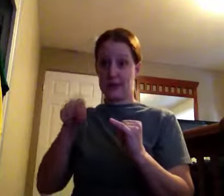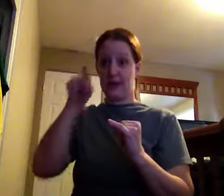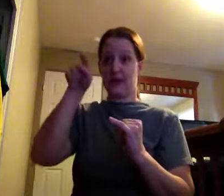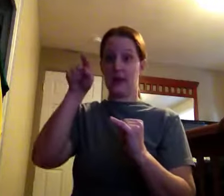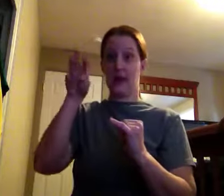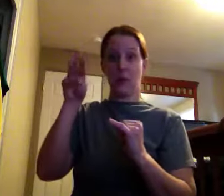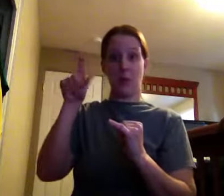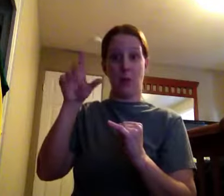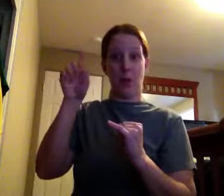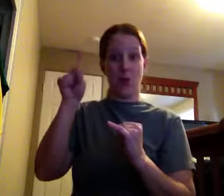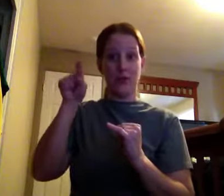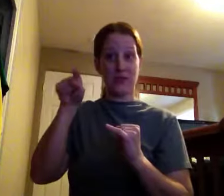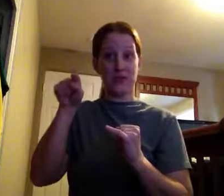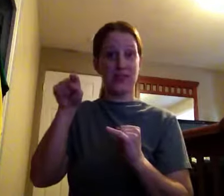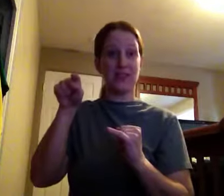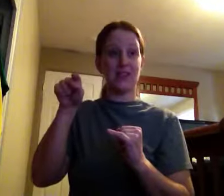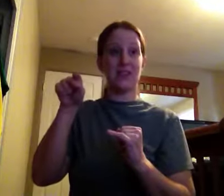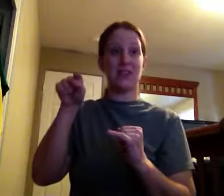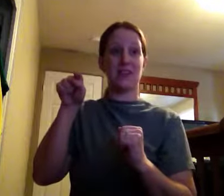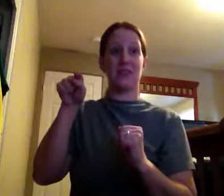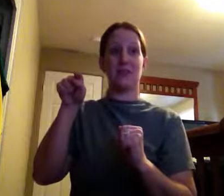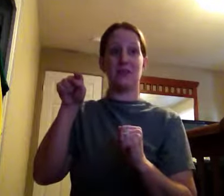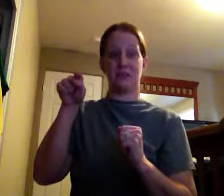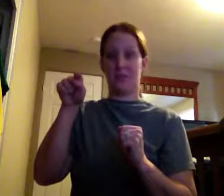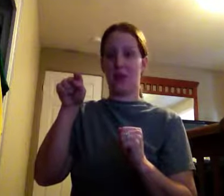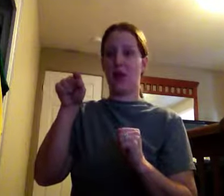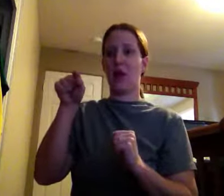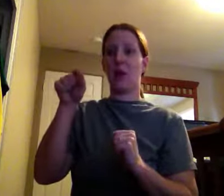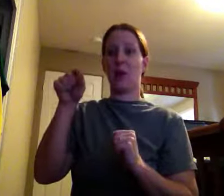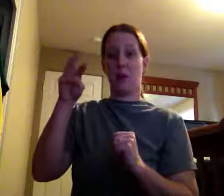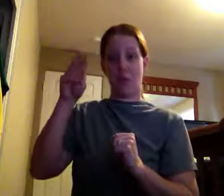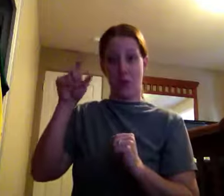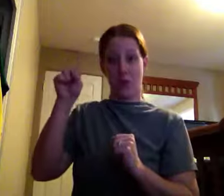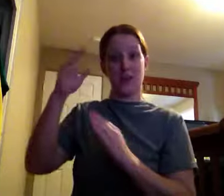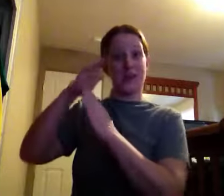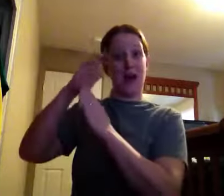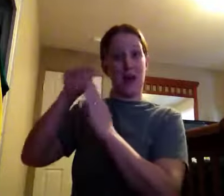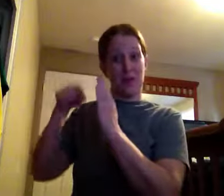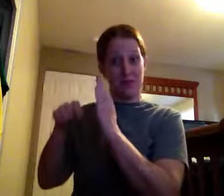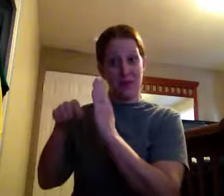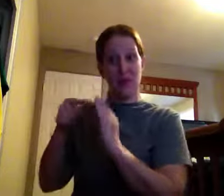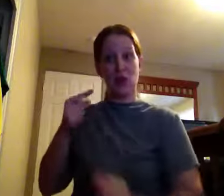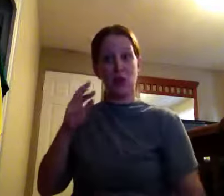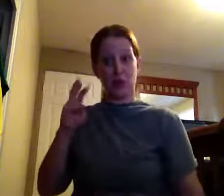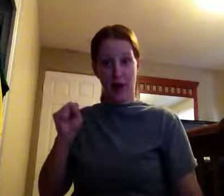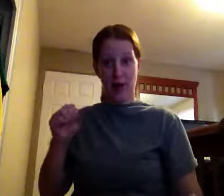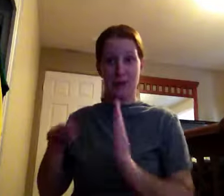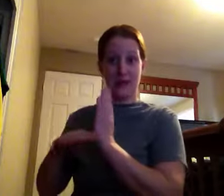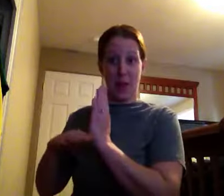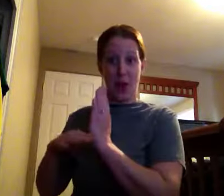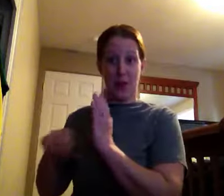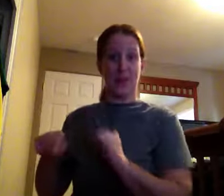table. Grams down here, moles up top, 1 mole in the mole hole, 12.01 grams on the periodic